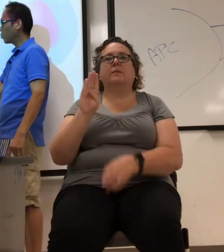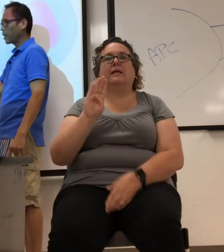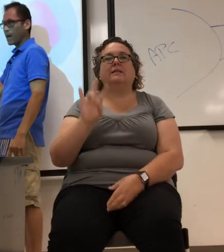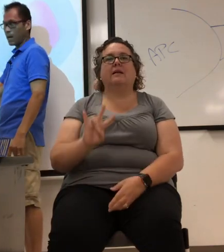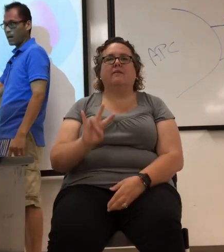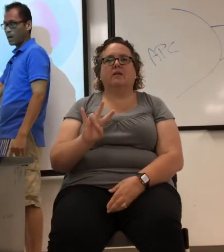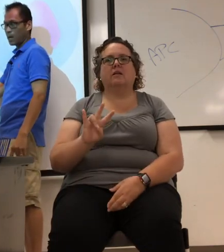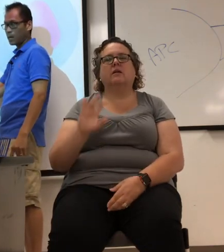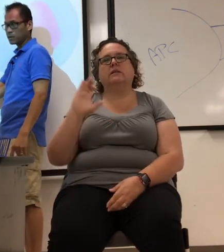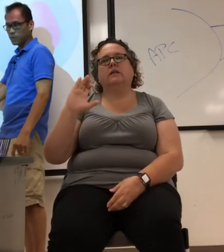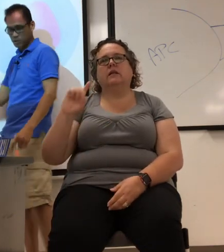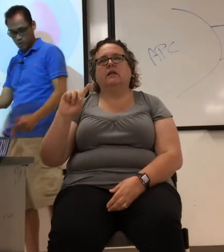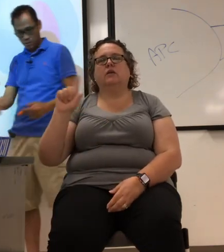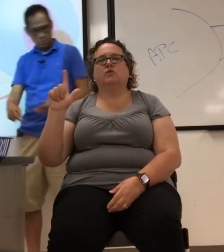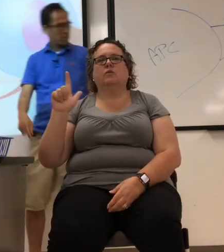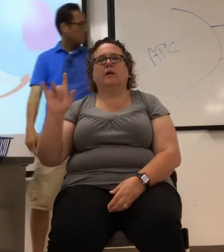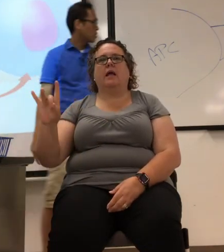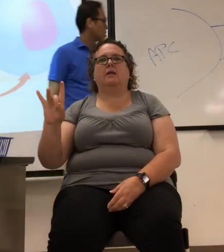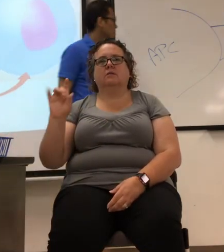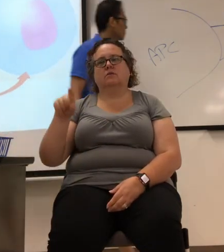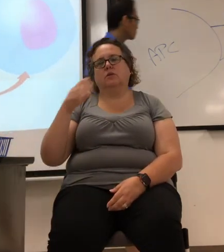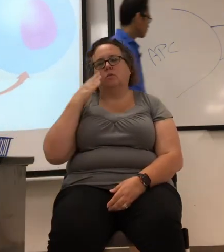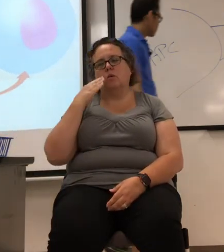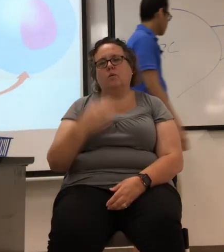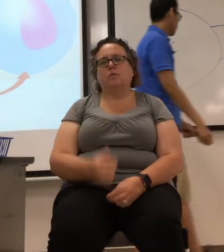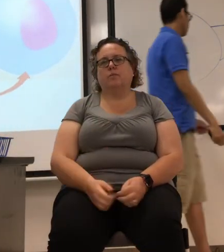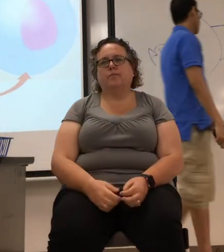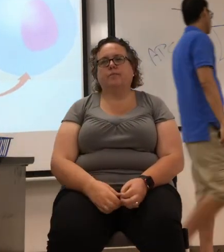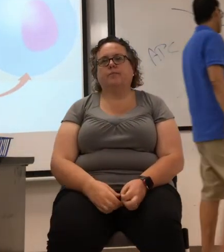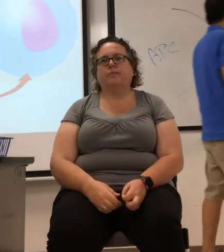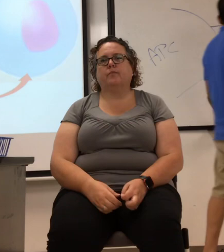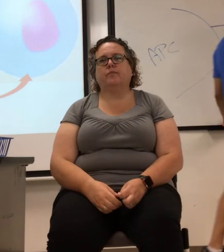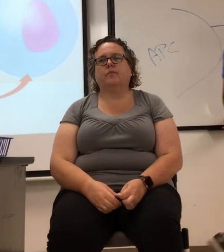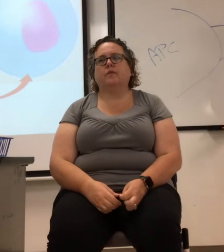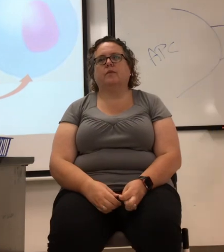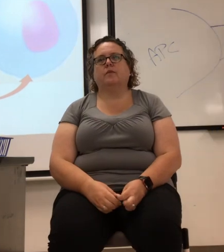is CD28. That's what you should know.